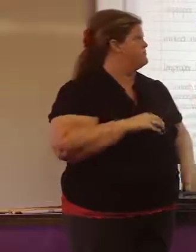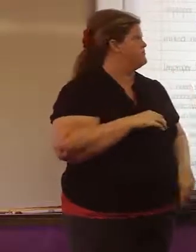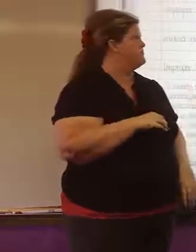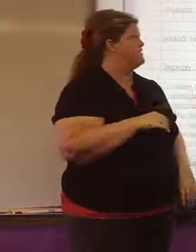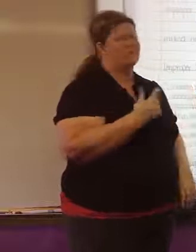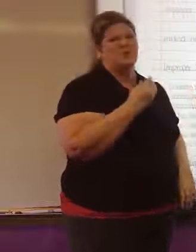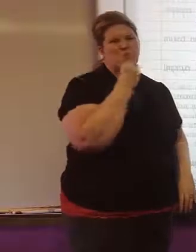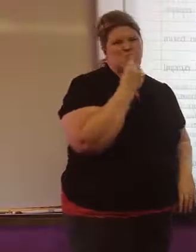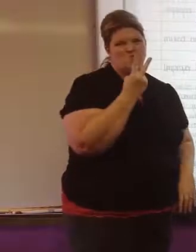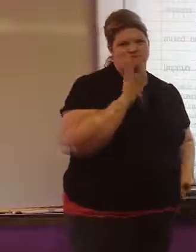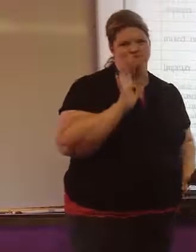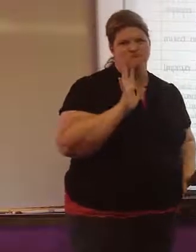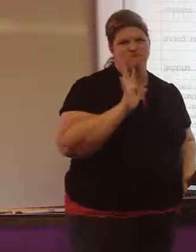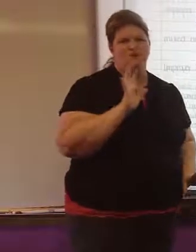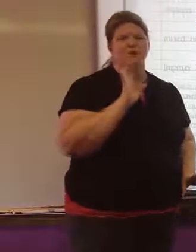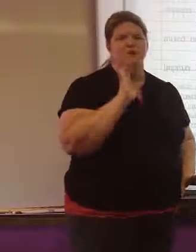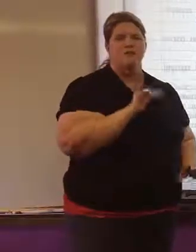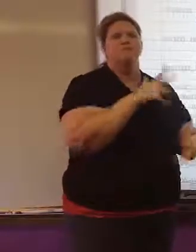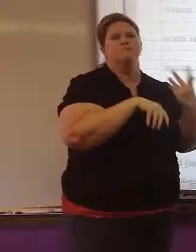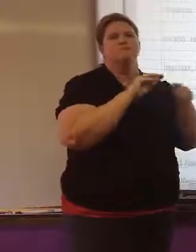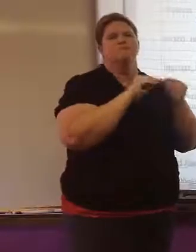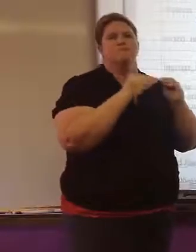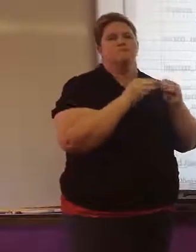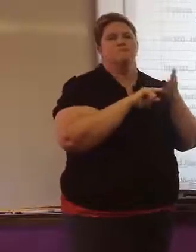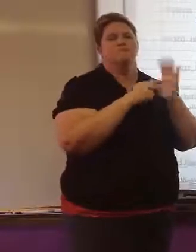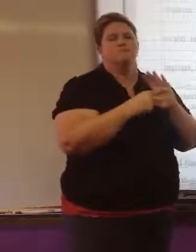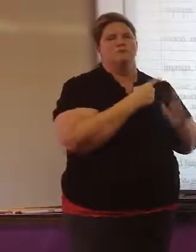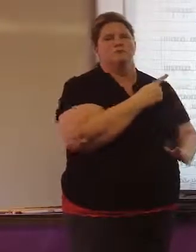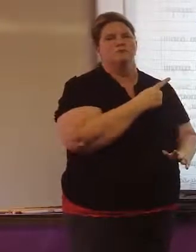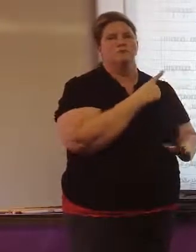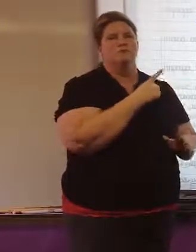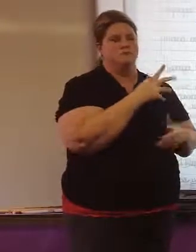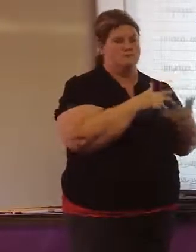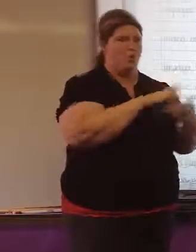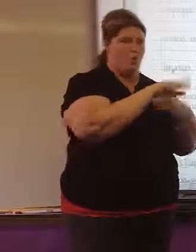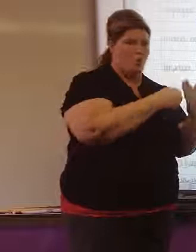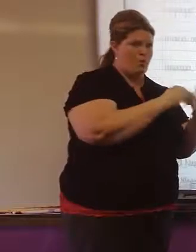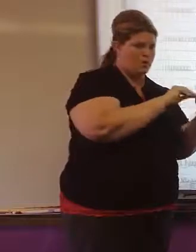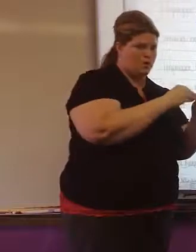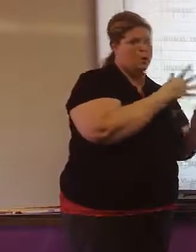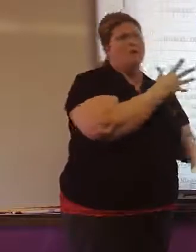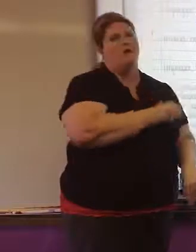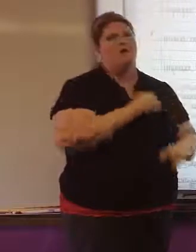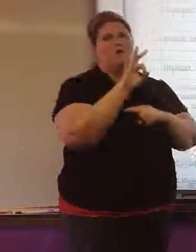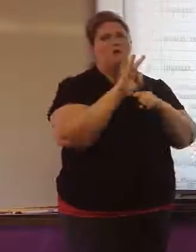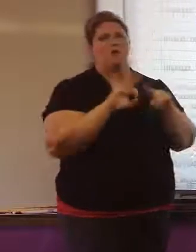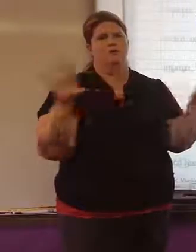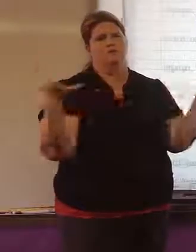We only ate 2 of them. That is a mixed number. It's combining a whole number and a